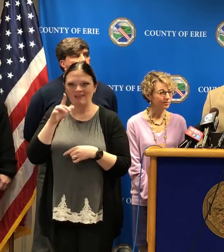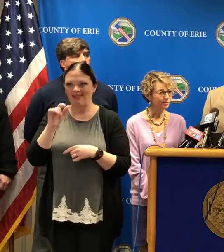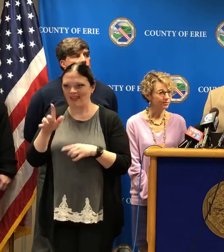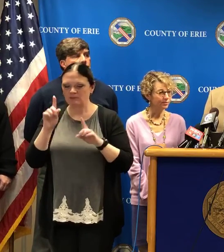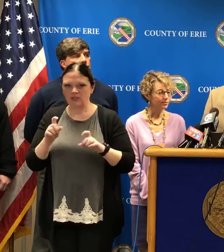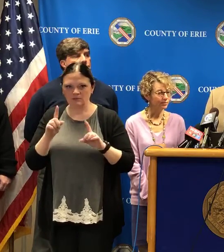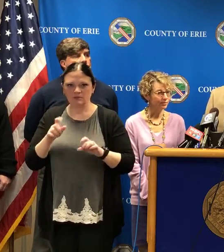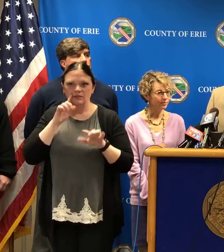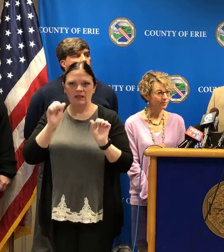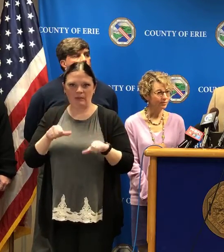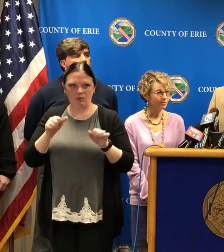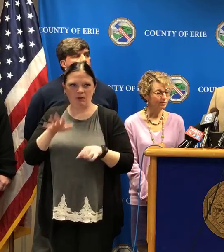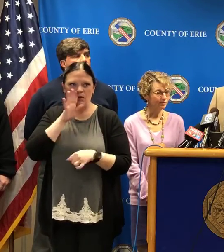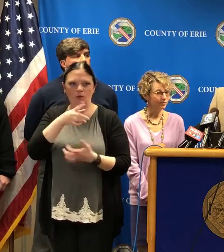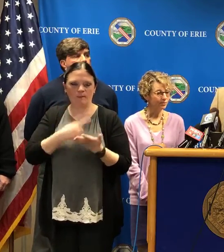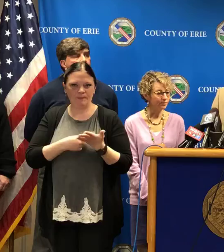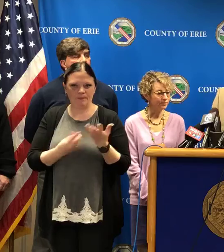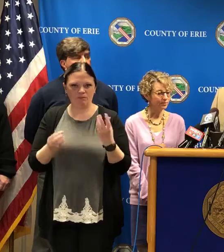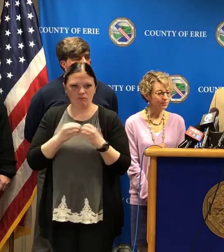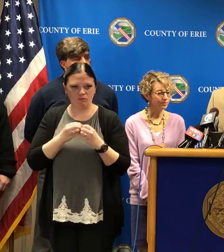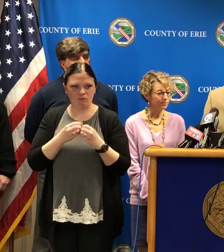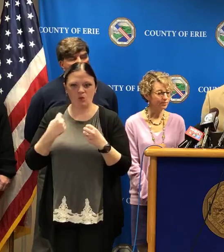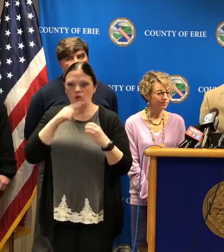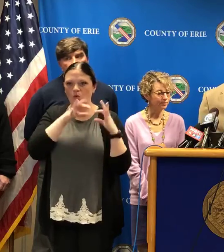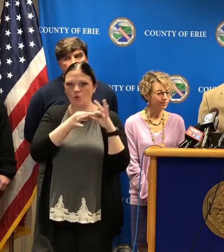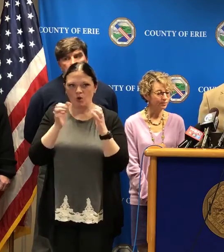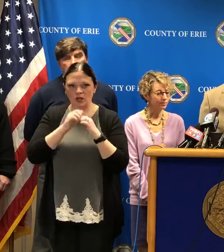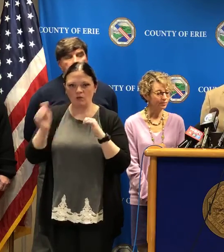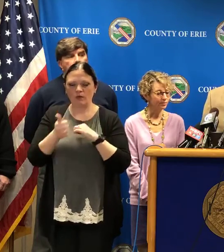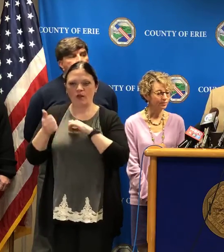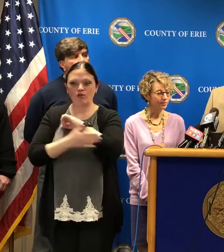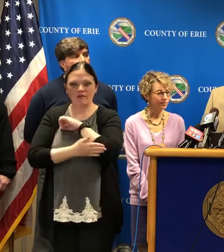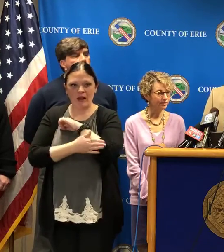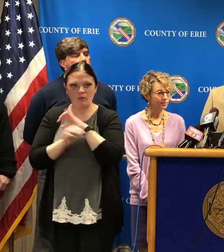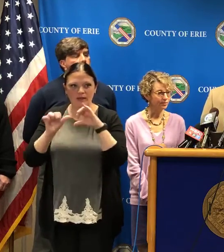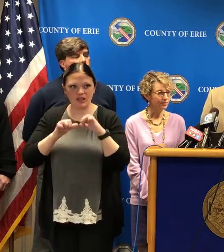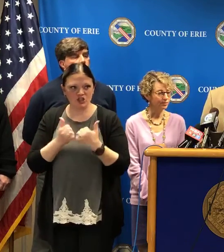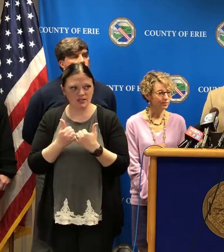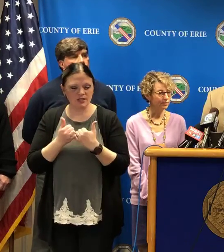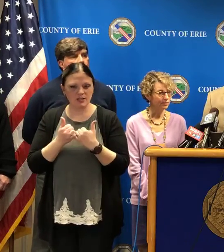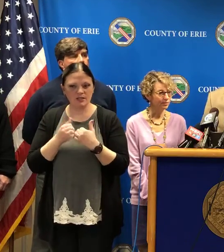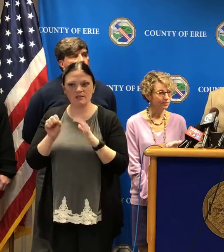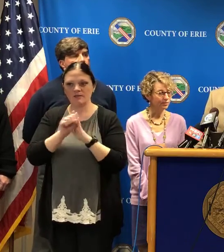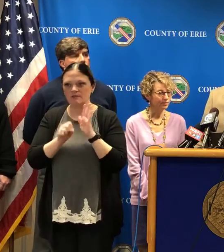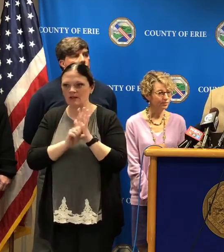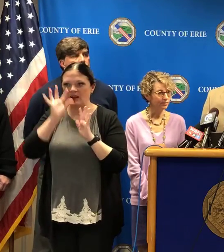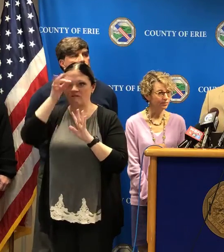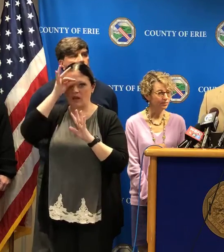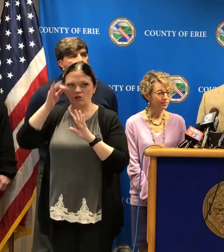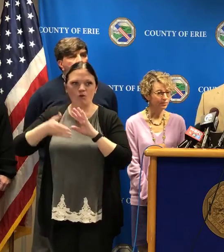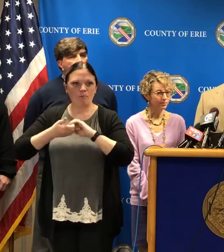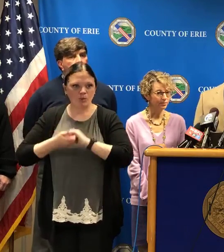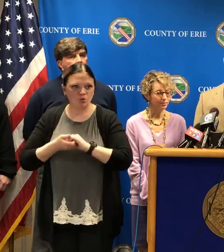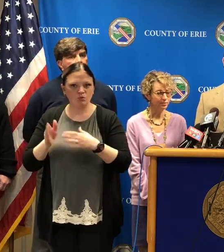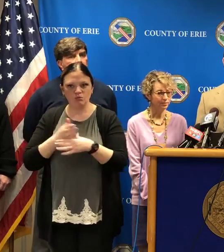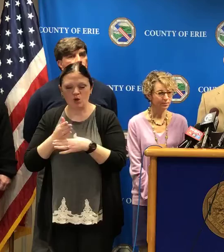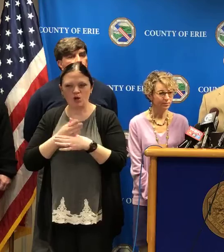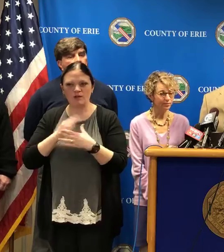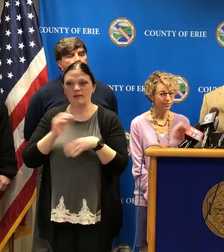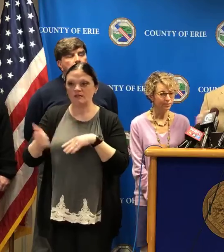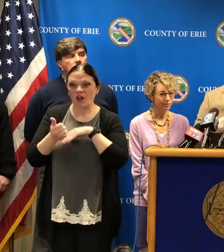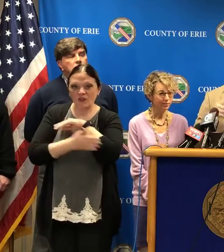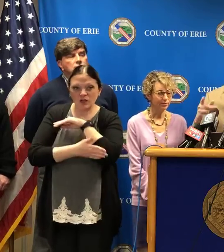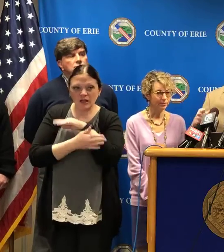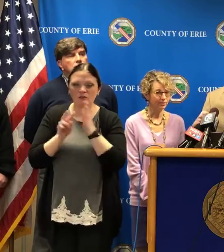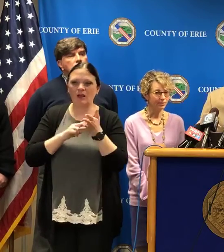capability. We'll talk a little bit more about that. We are coordinating with other county agencies. We're coordinating with state and federal partners. When I say other county agencies, I'm talking